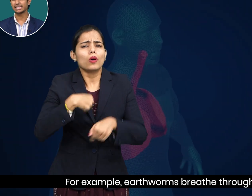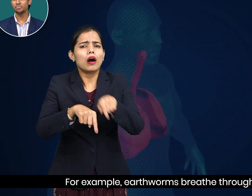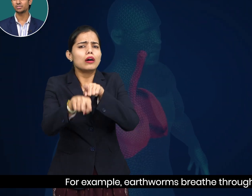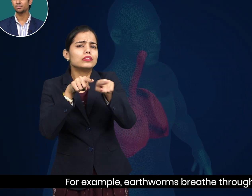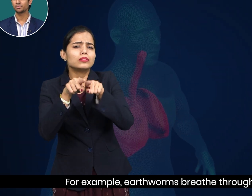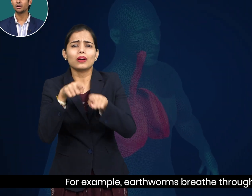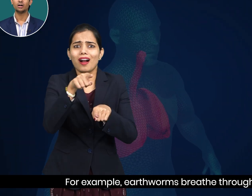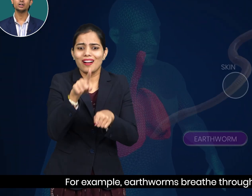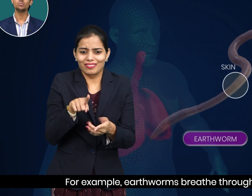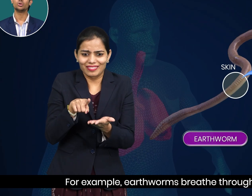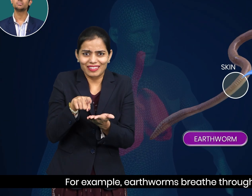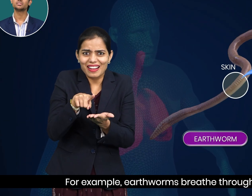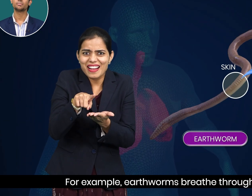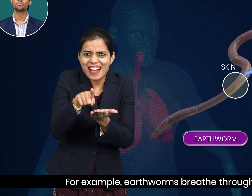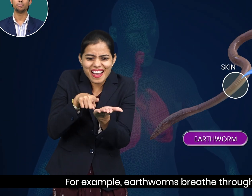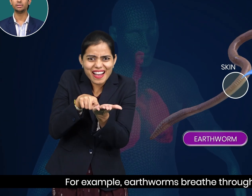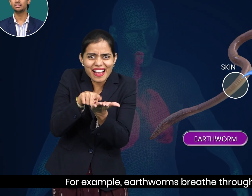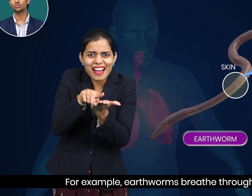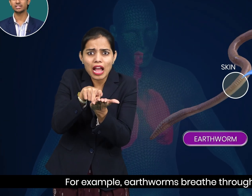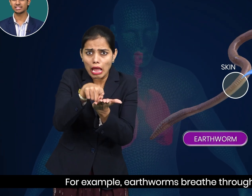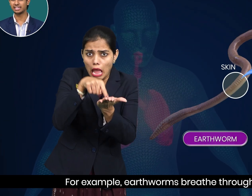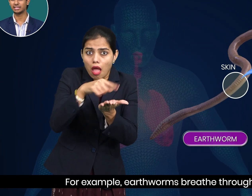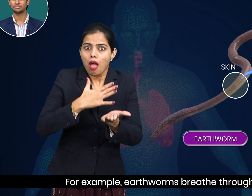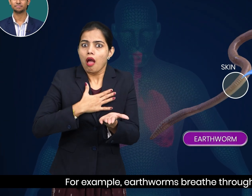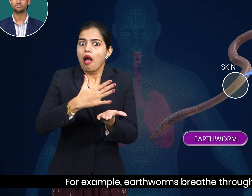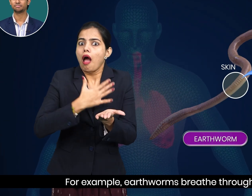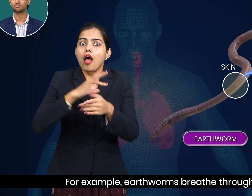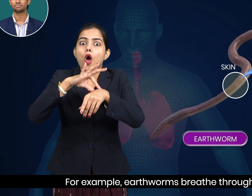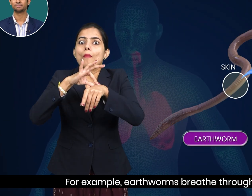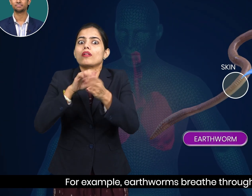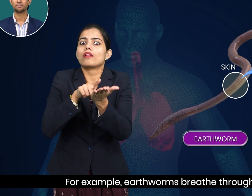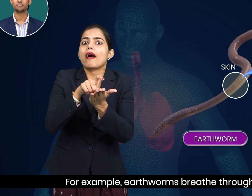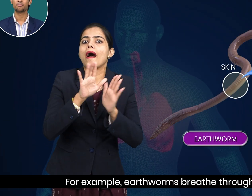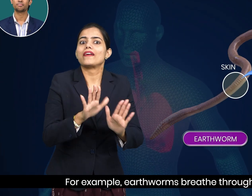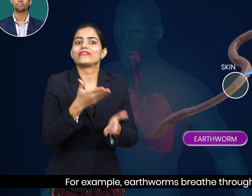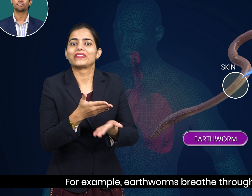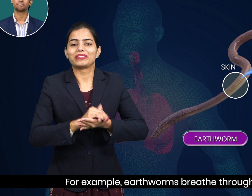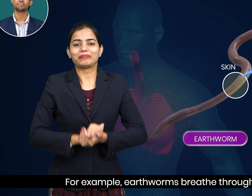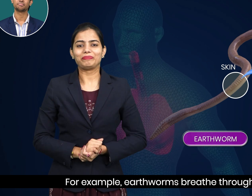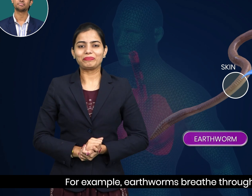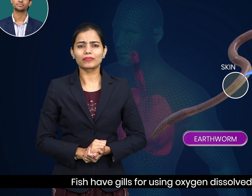For example, earthworms breathe through their skin.